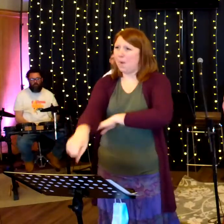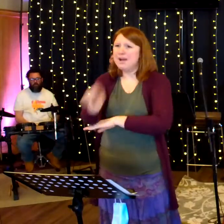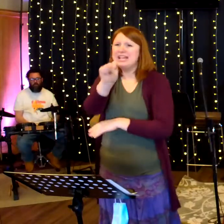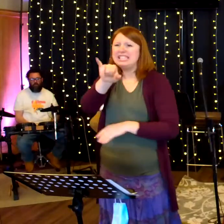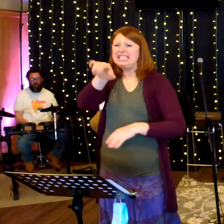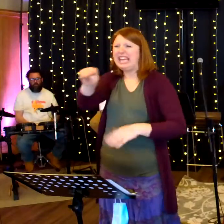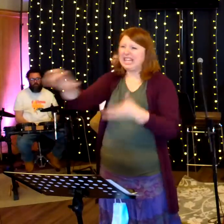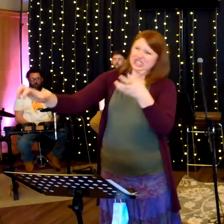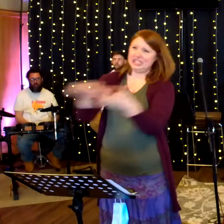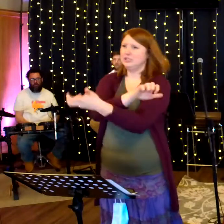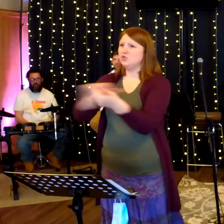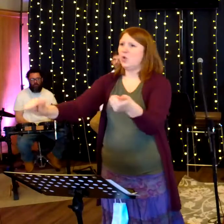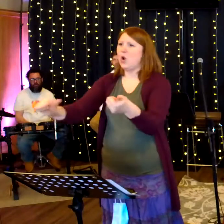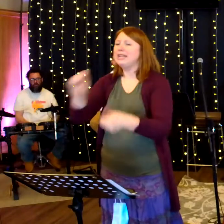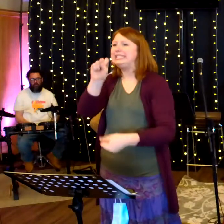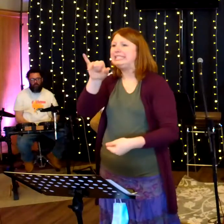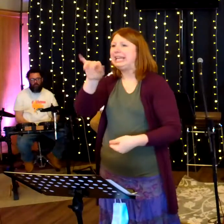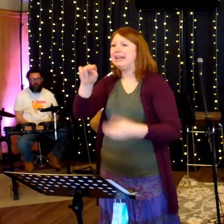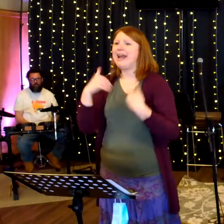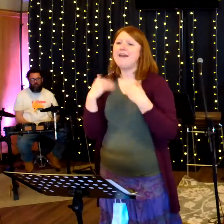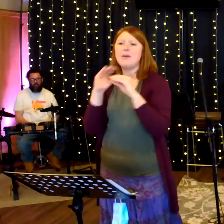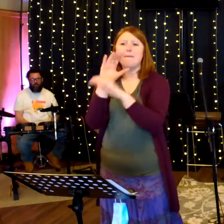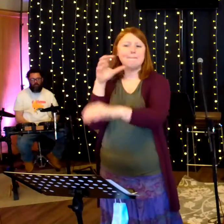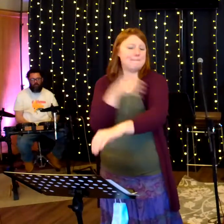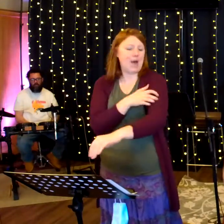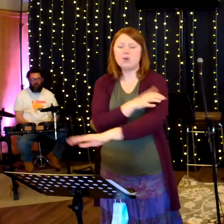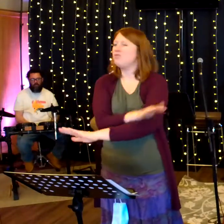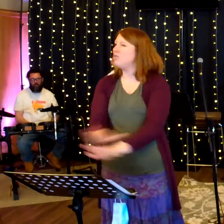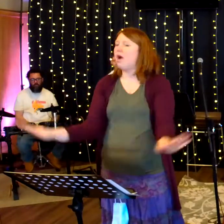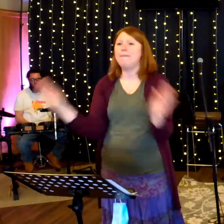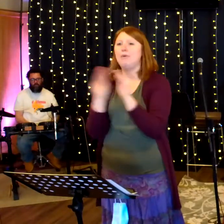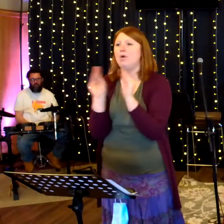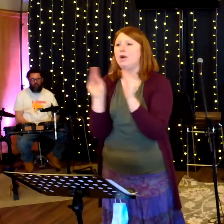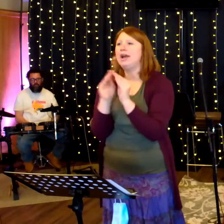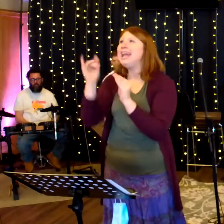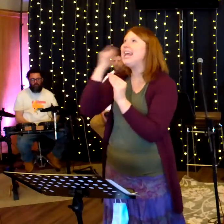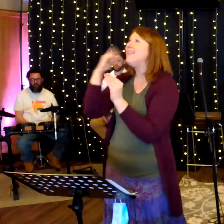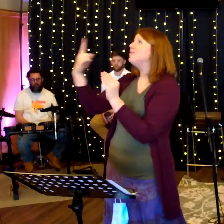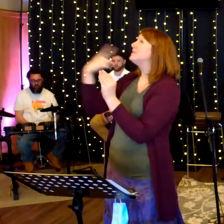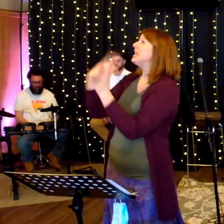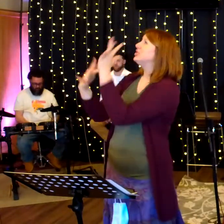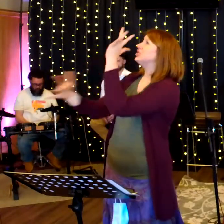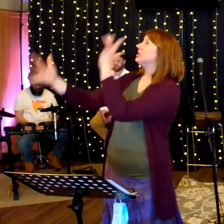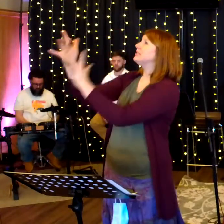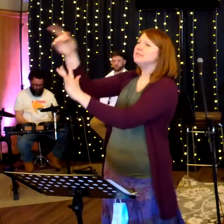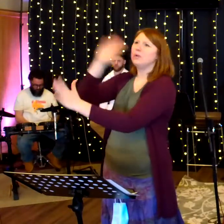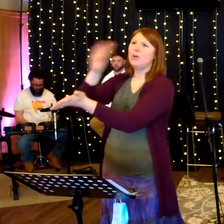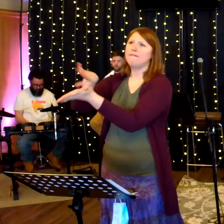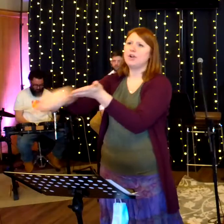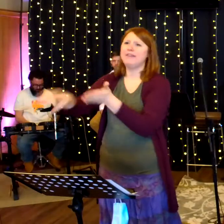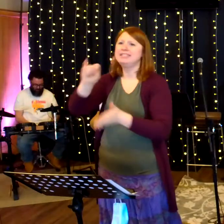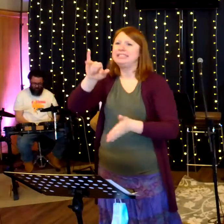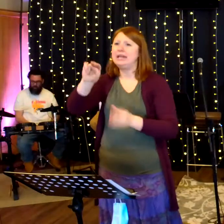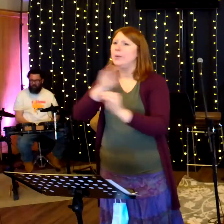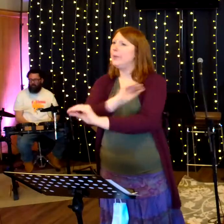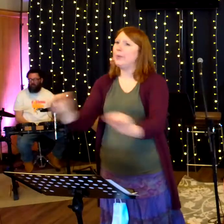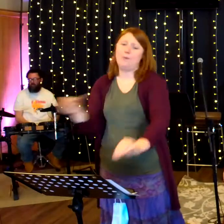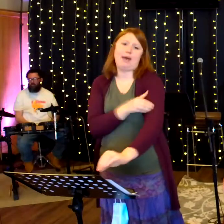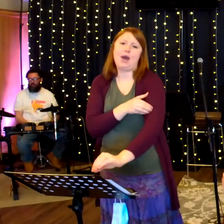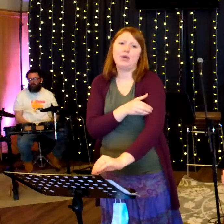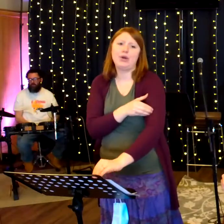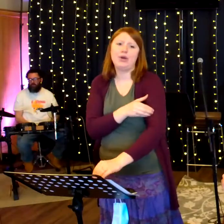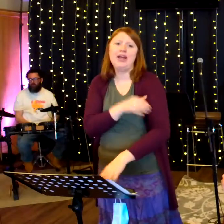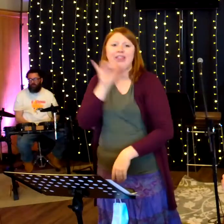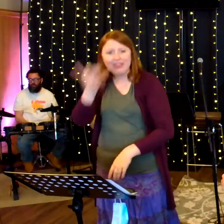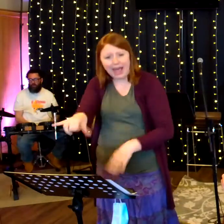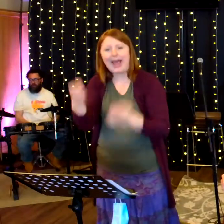no power in anyone's life who calls on Jesus as Lord. And that's the